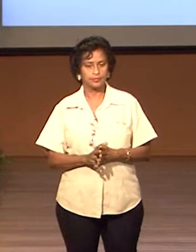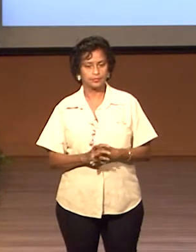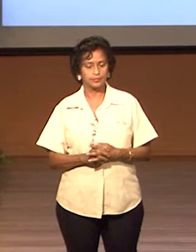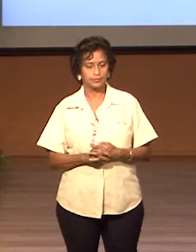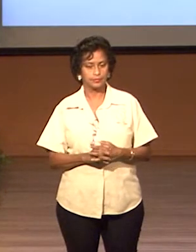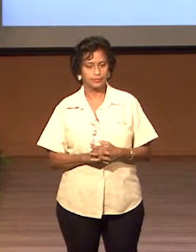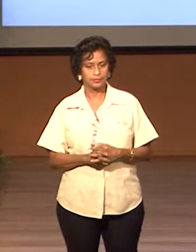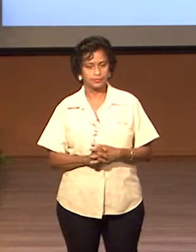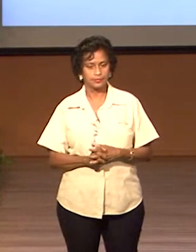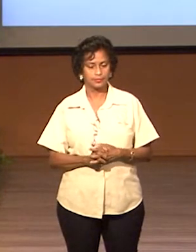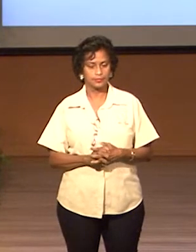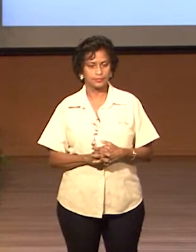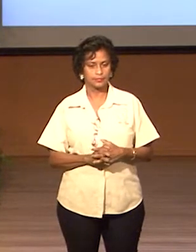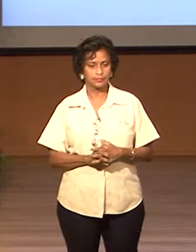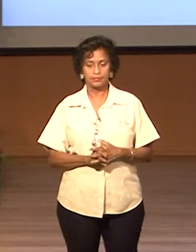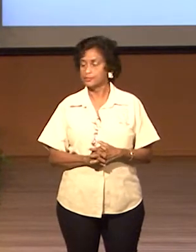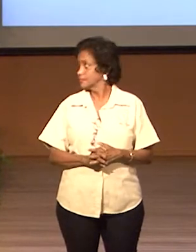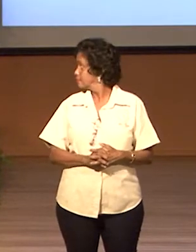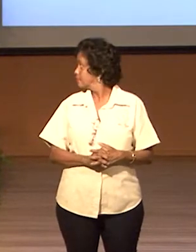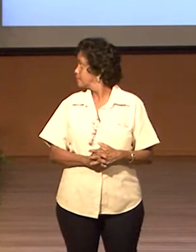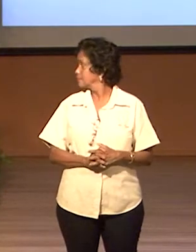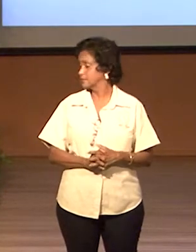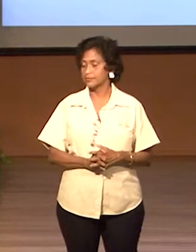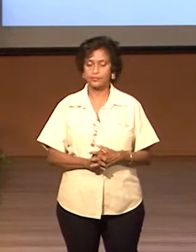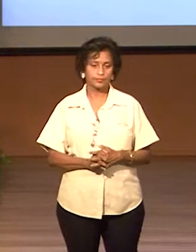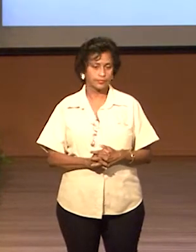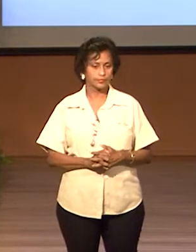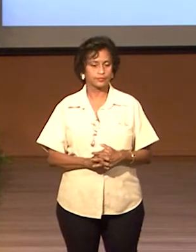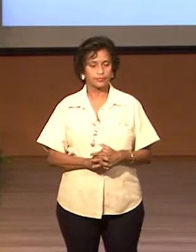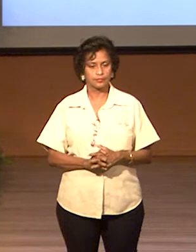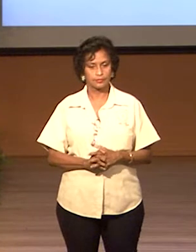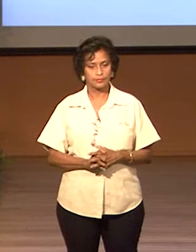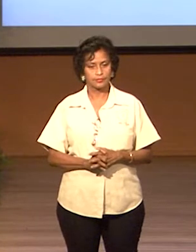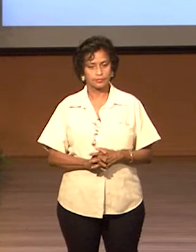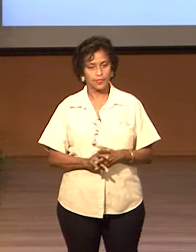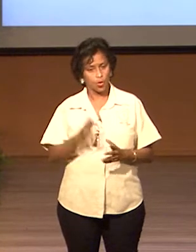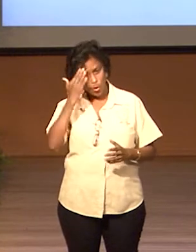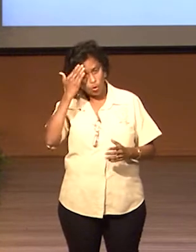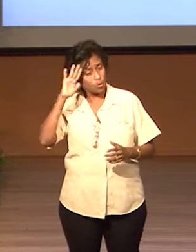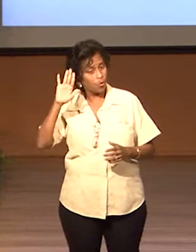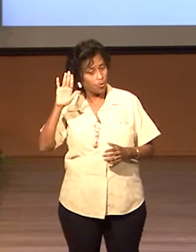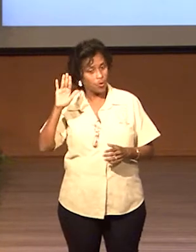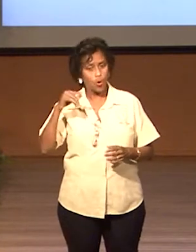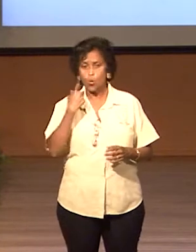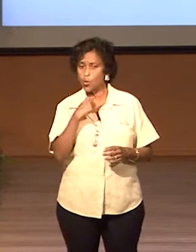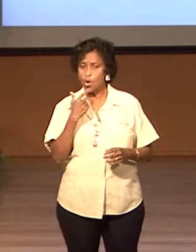borders over which we can call somebody mad or mentally ill.